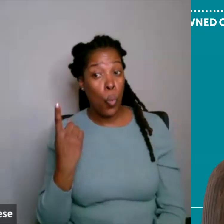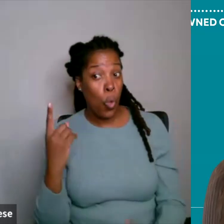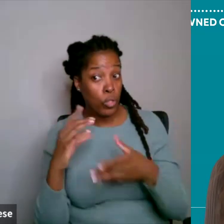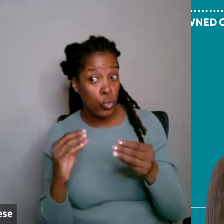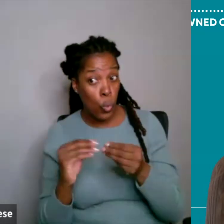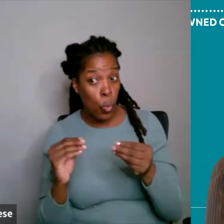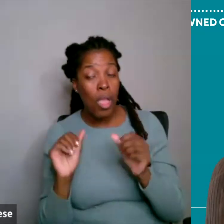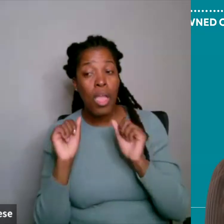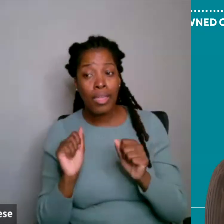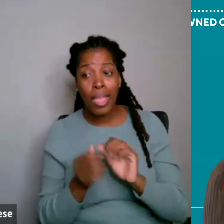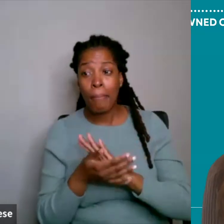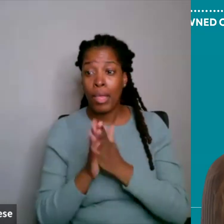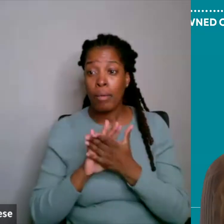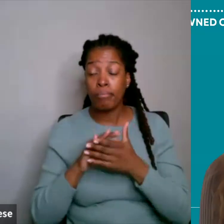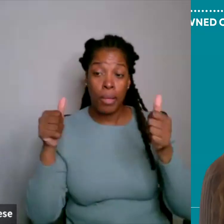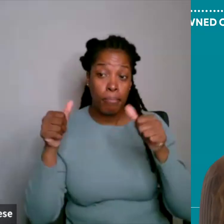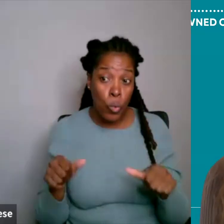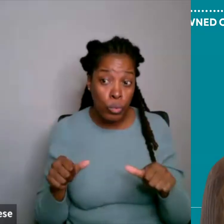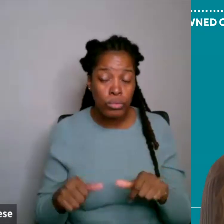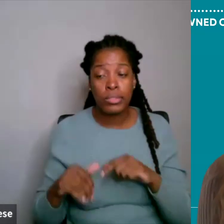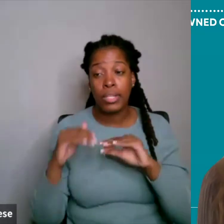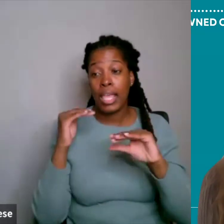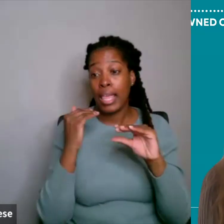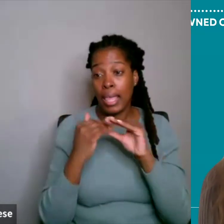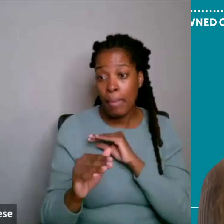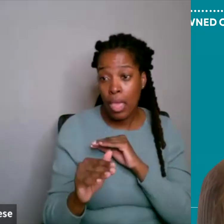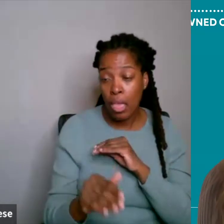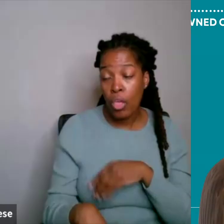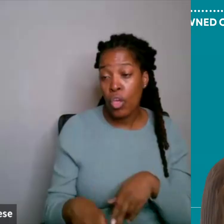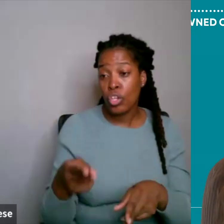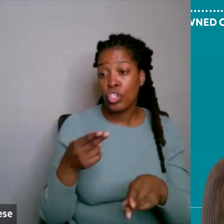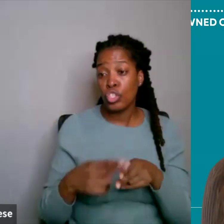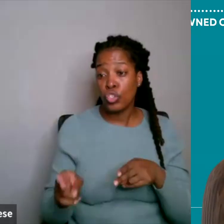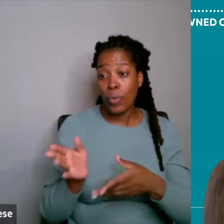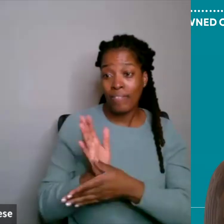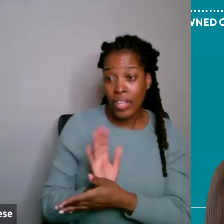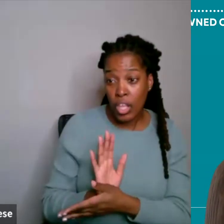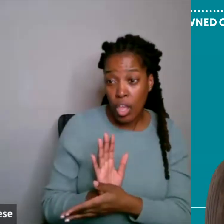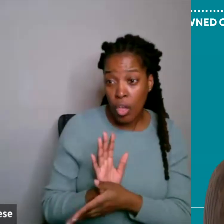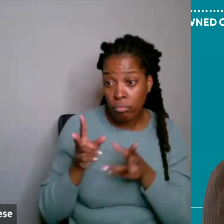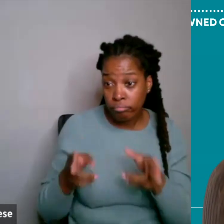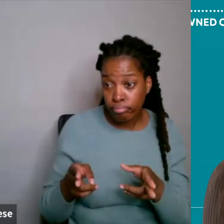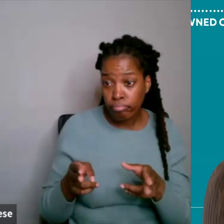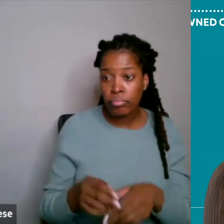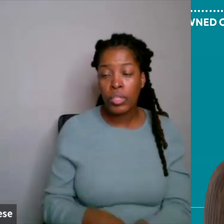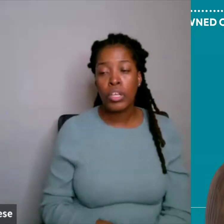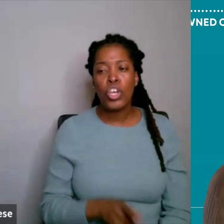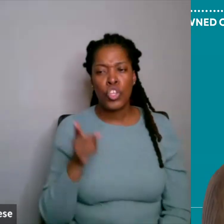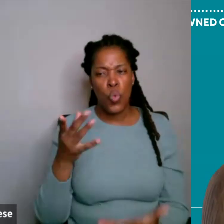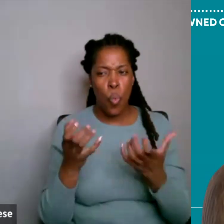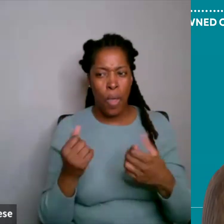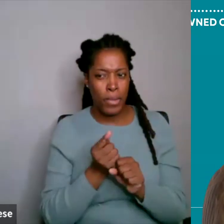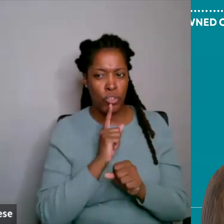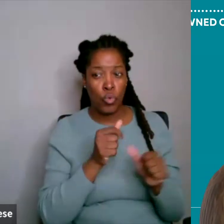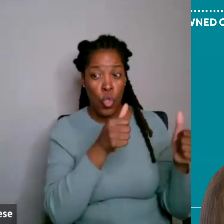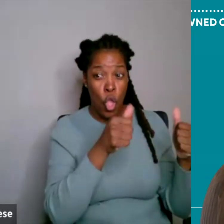become a post, an email, a short video. So align posts with things like your